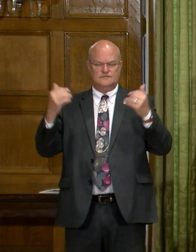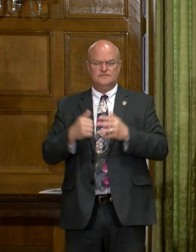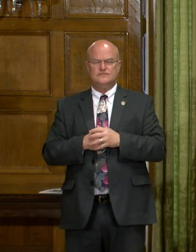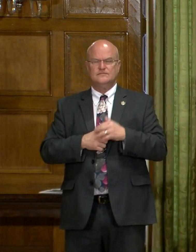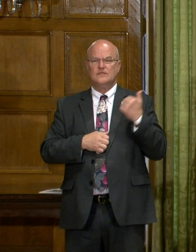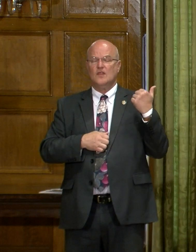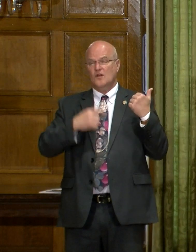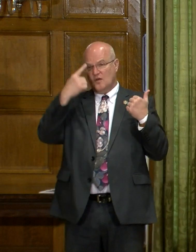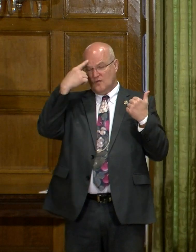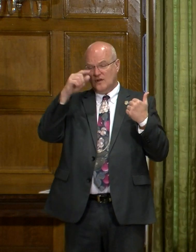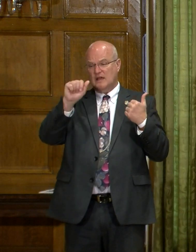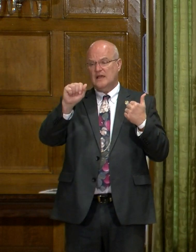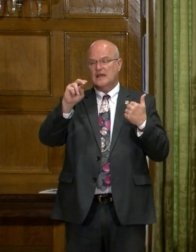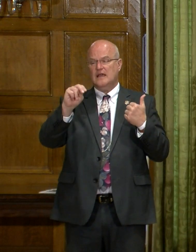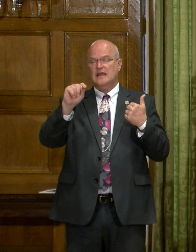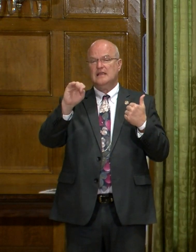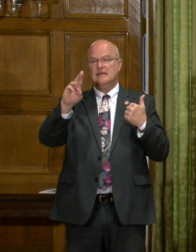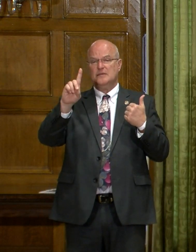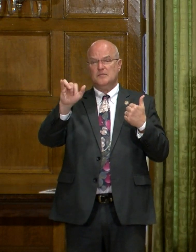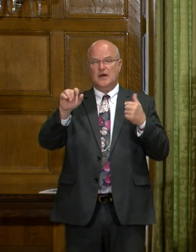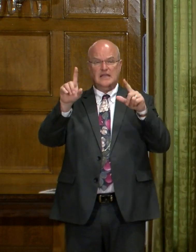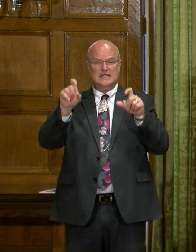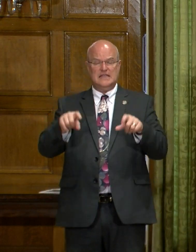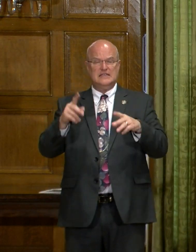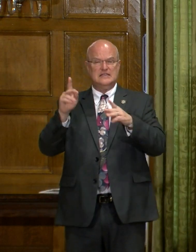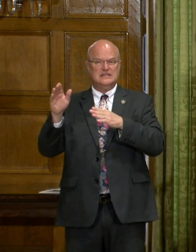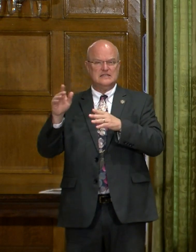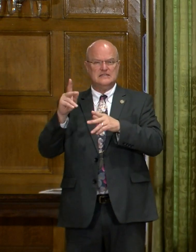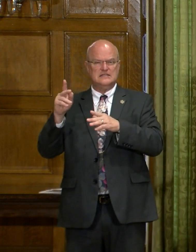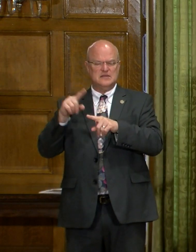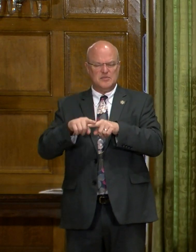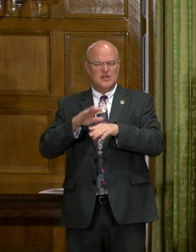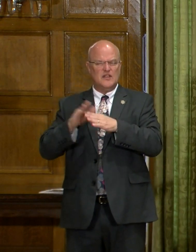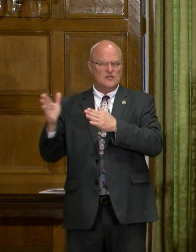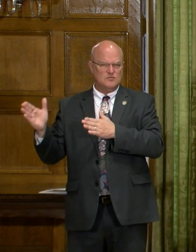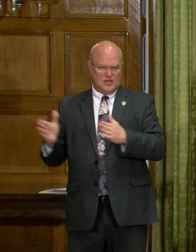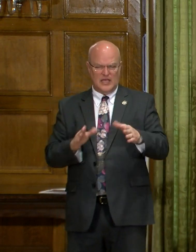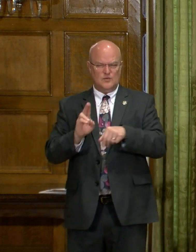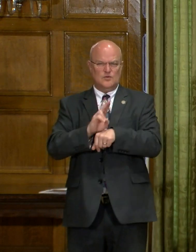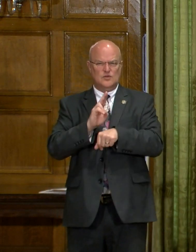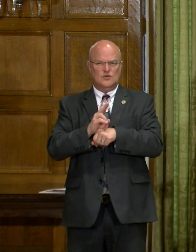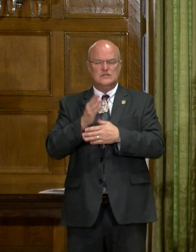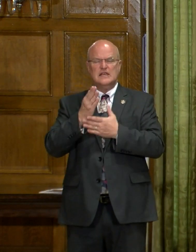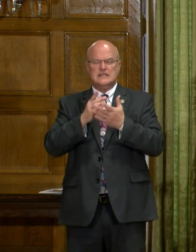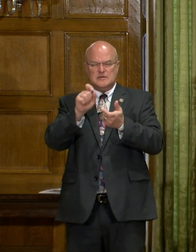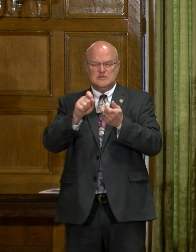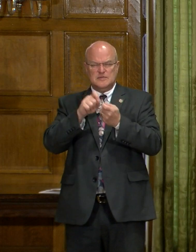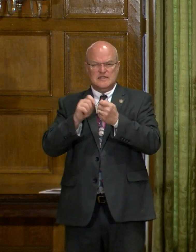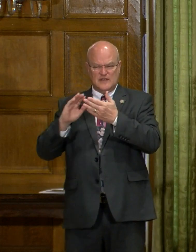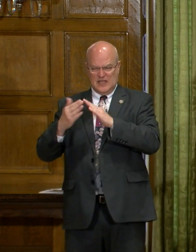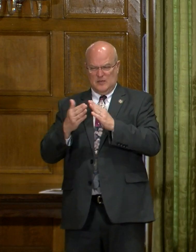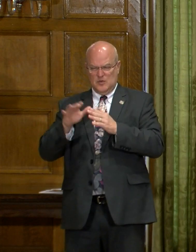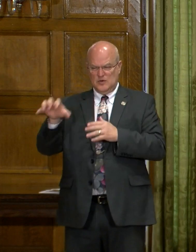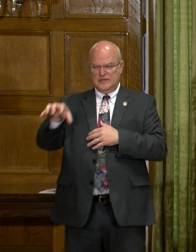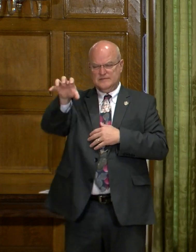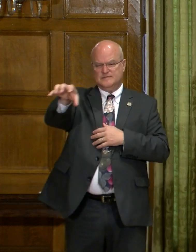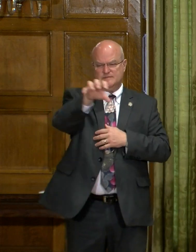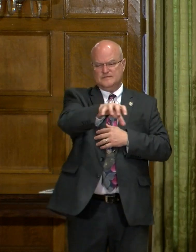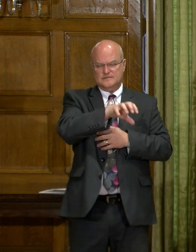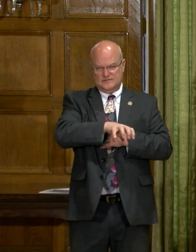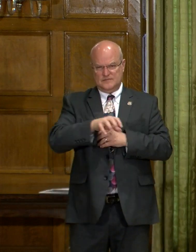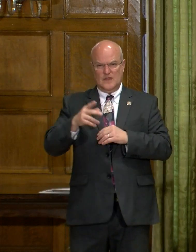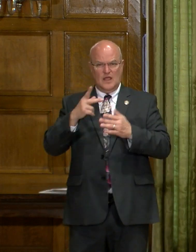for the antibody testing, it's really going to depend on the strategy we use. We'll probably choose some specific communities, some